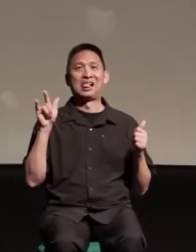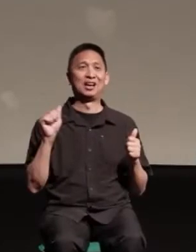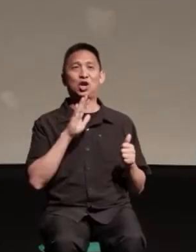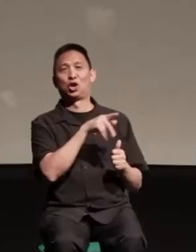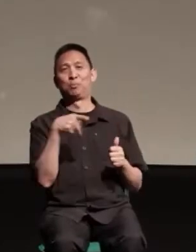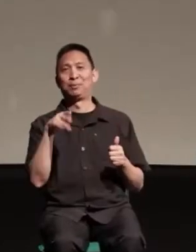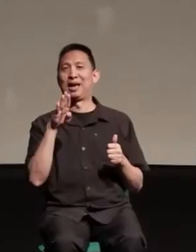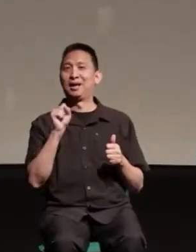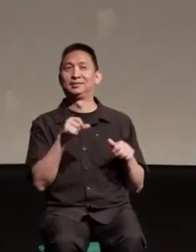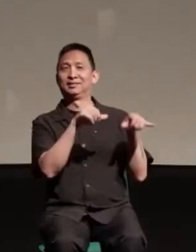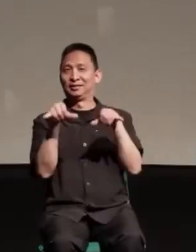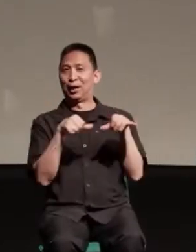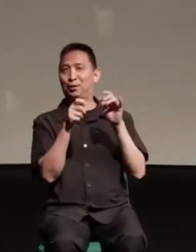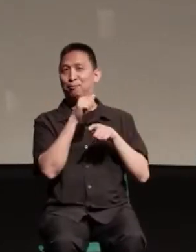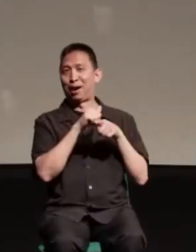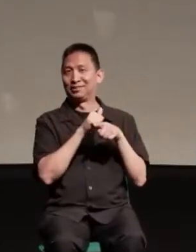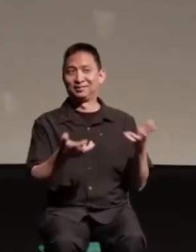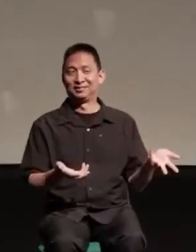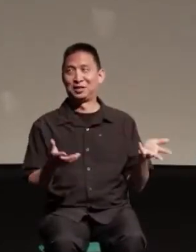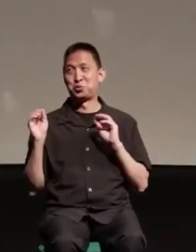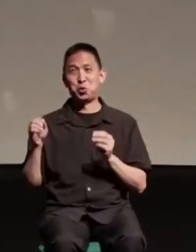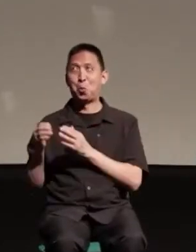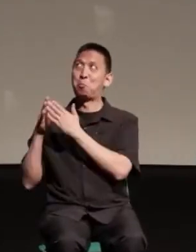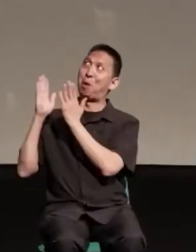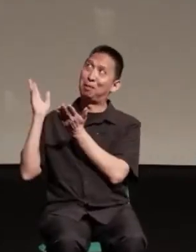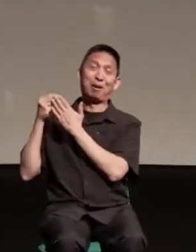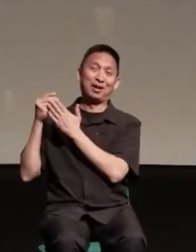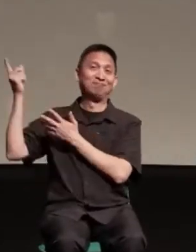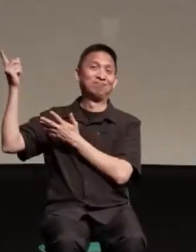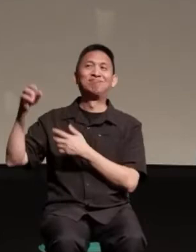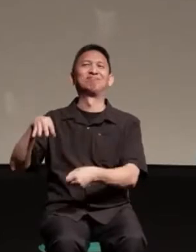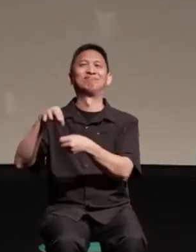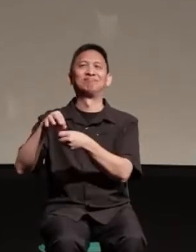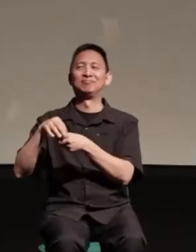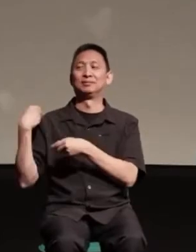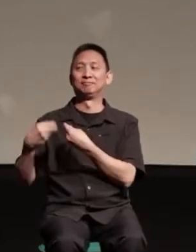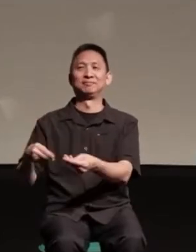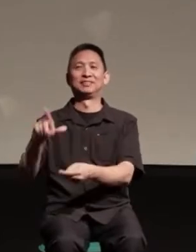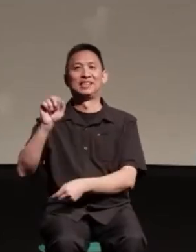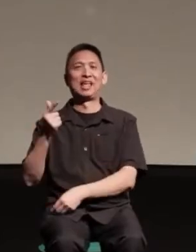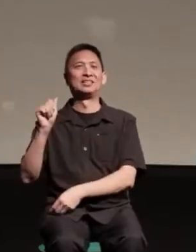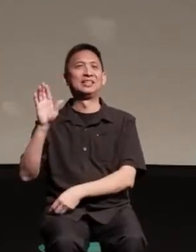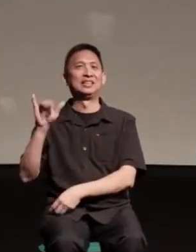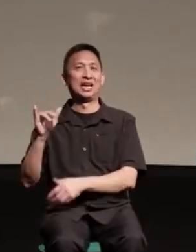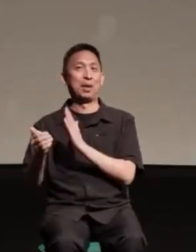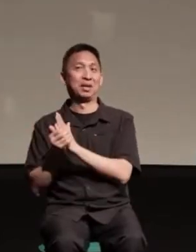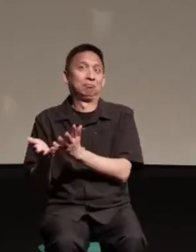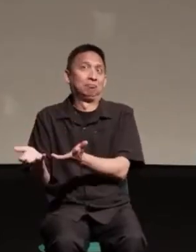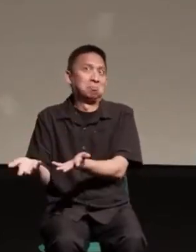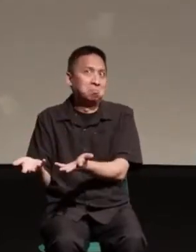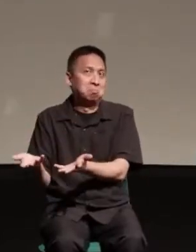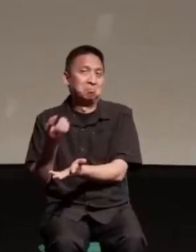practices rules because it's not publicly funded. It's funded through the Legacy Amendment. So I'm curious,